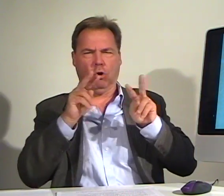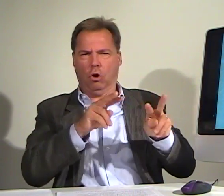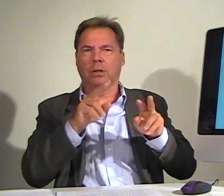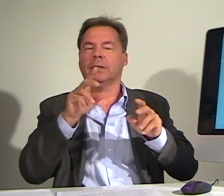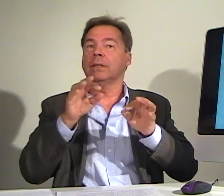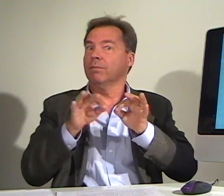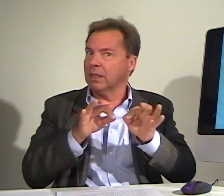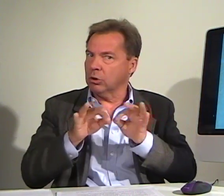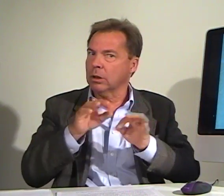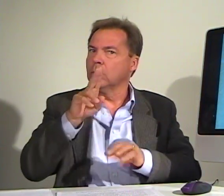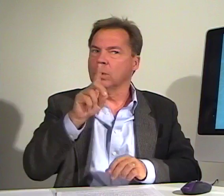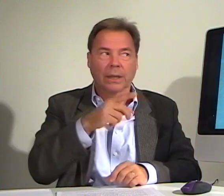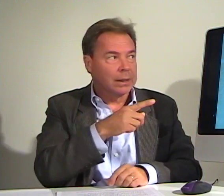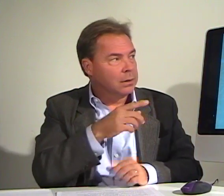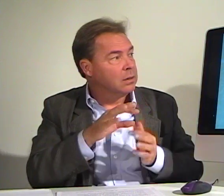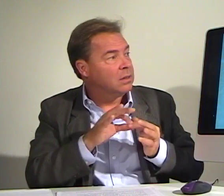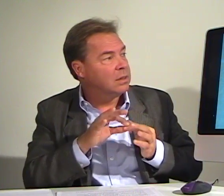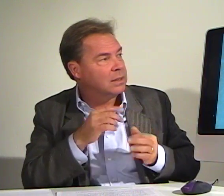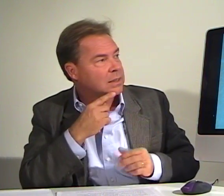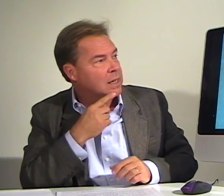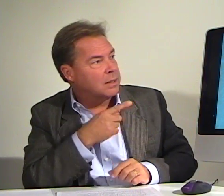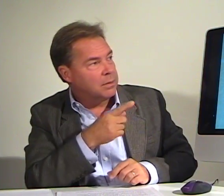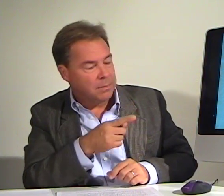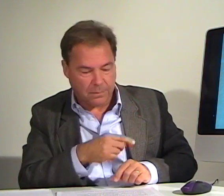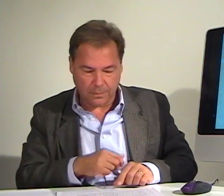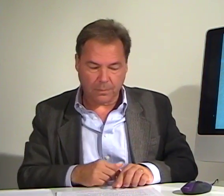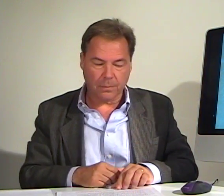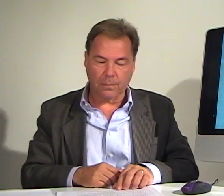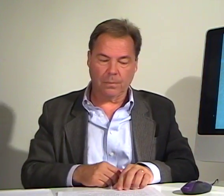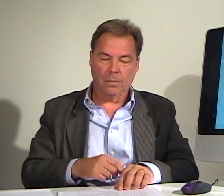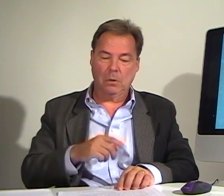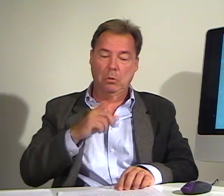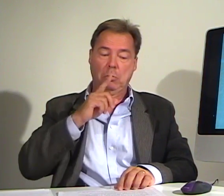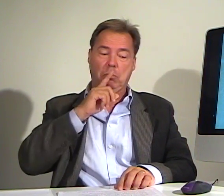So here we see, we're going to look at the definition of universal design.